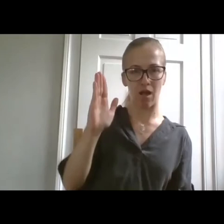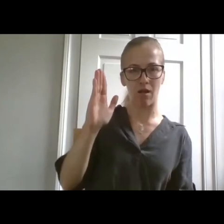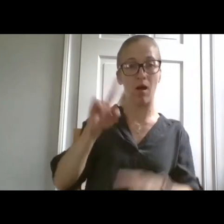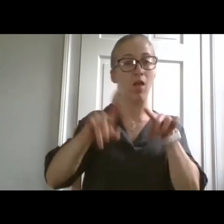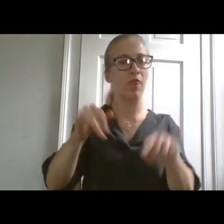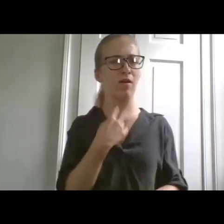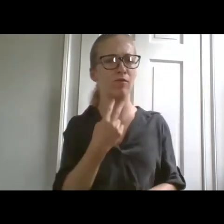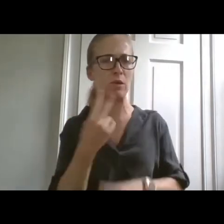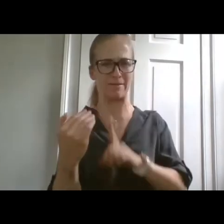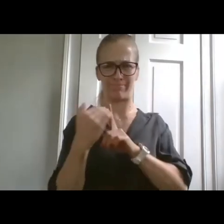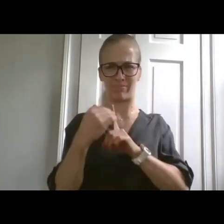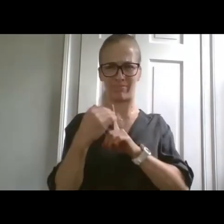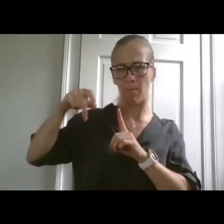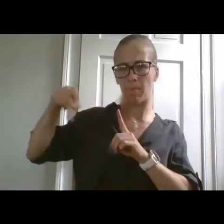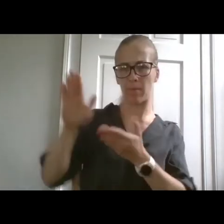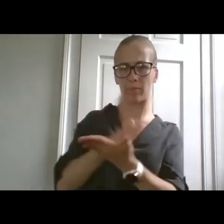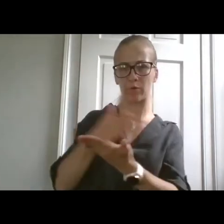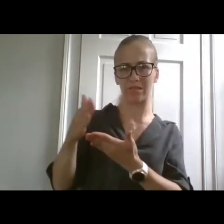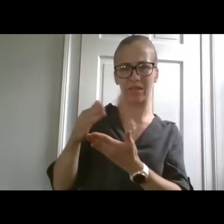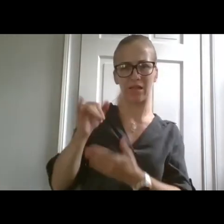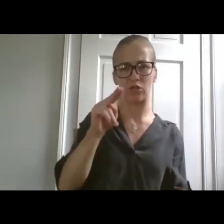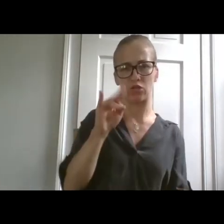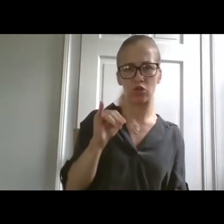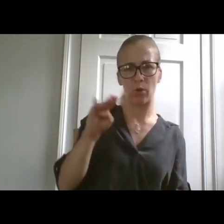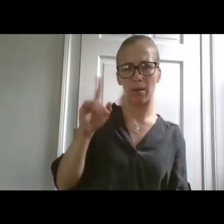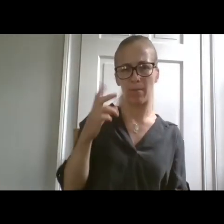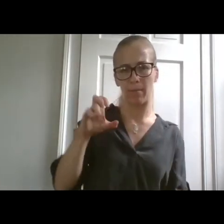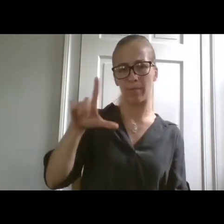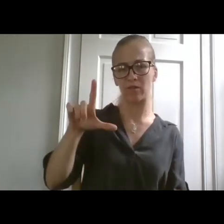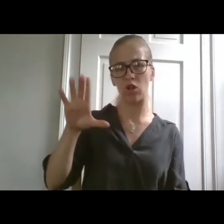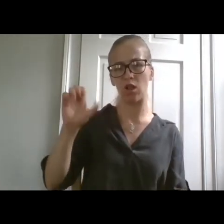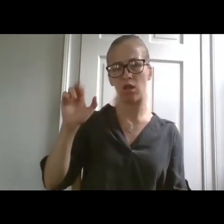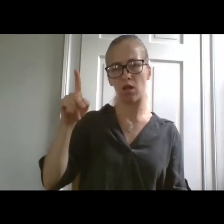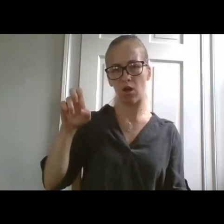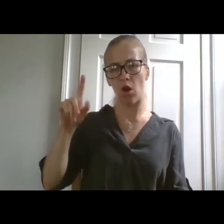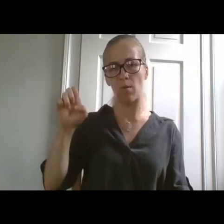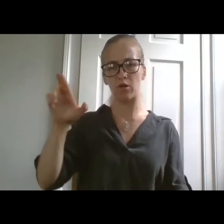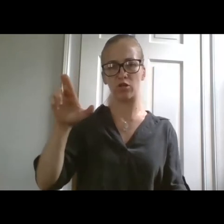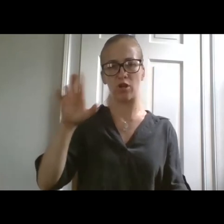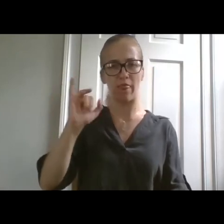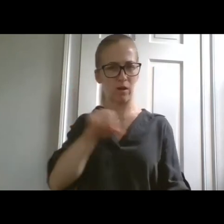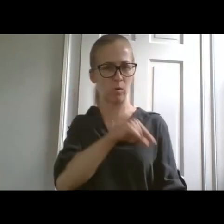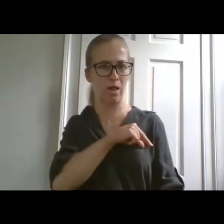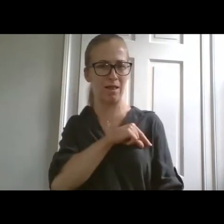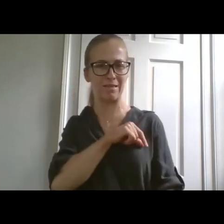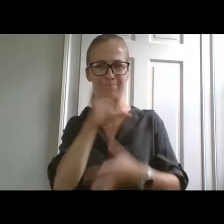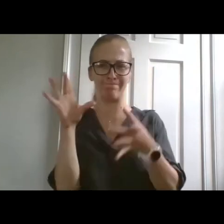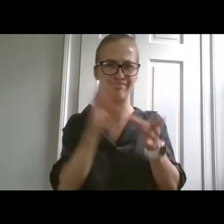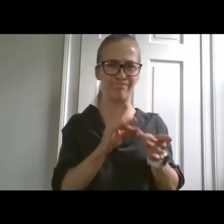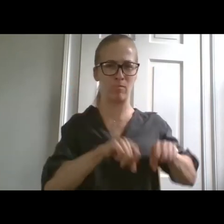reminds us of pop music, half Joni Mitchell, half Karen Carpenter. Its quality has nothing to do with a broken